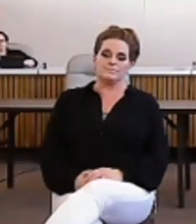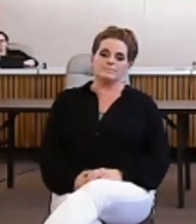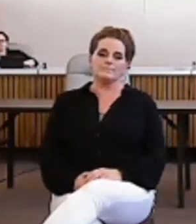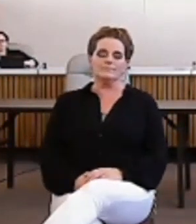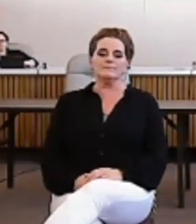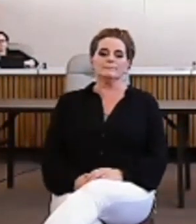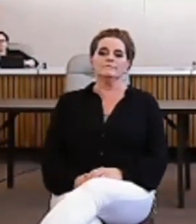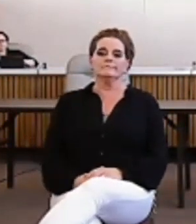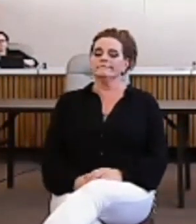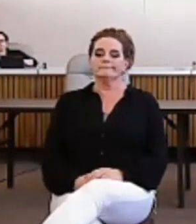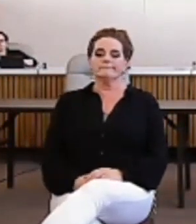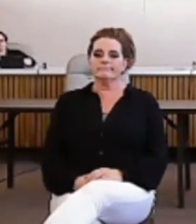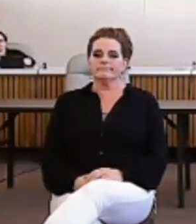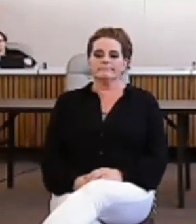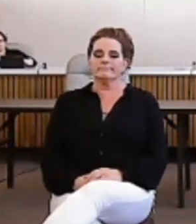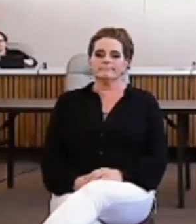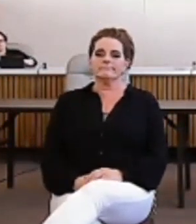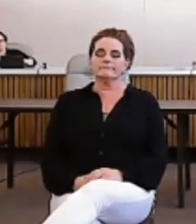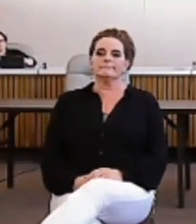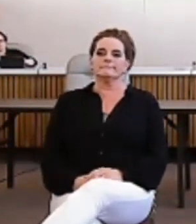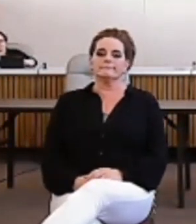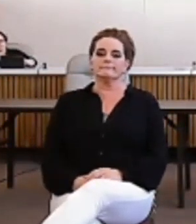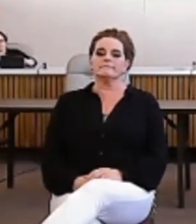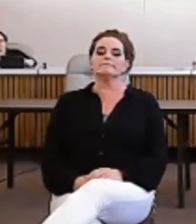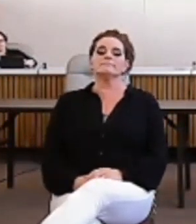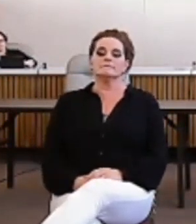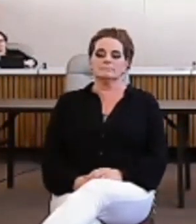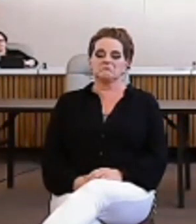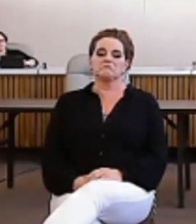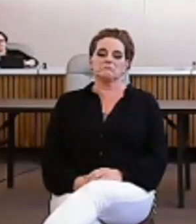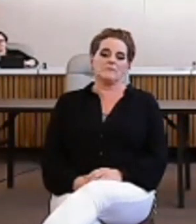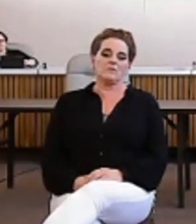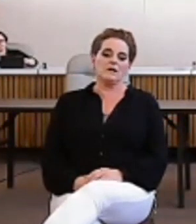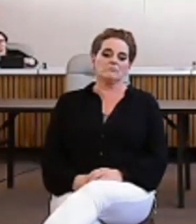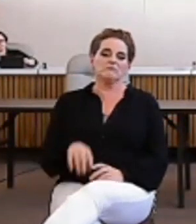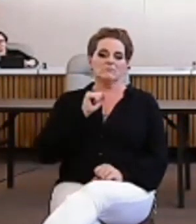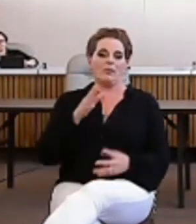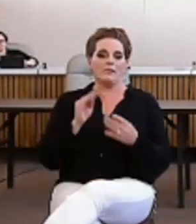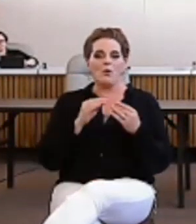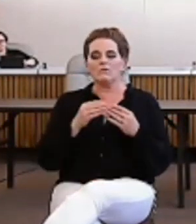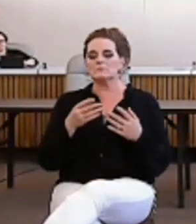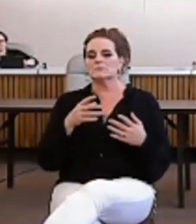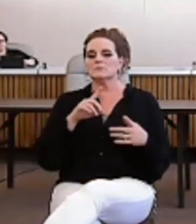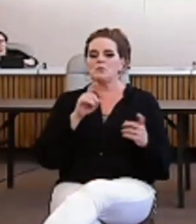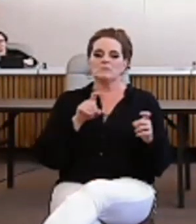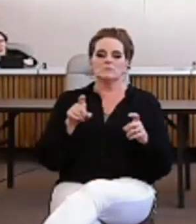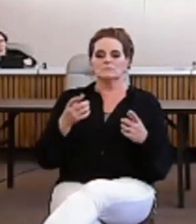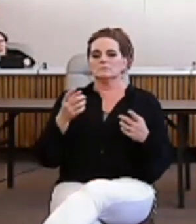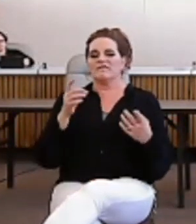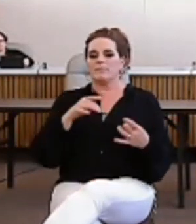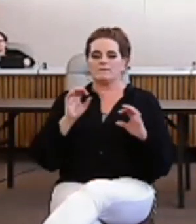No one online. Thank you. Hearing no further questions or feedback, I am going to